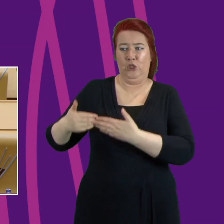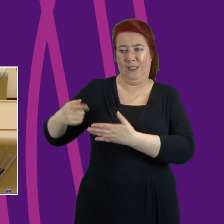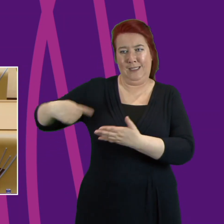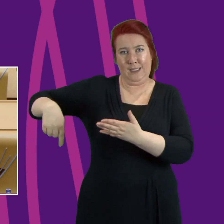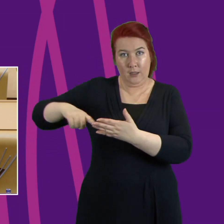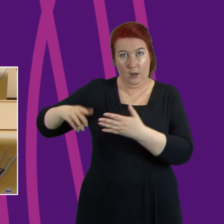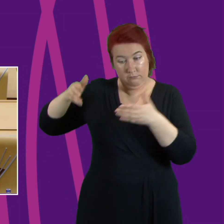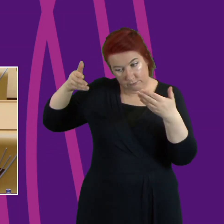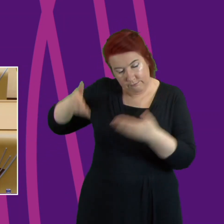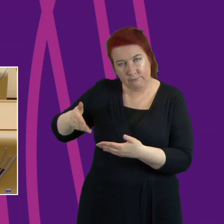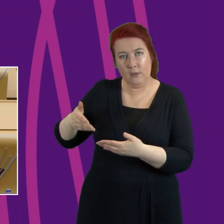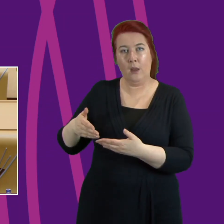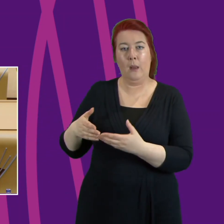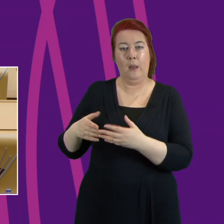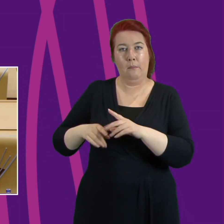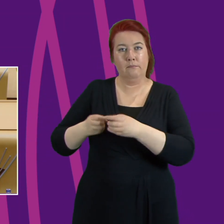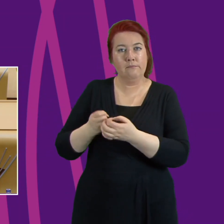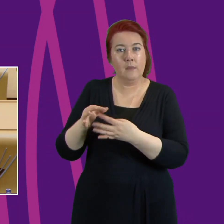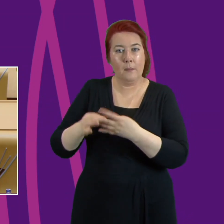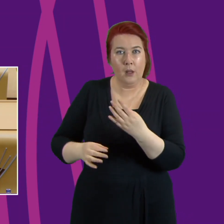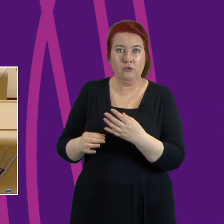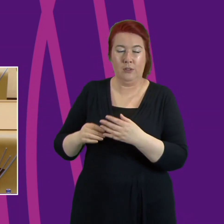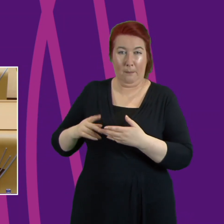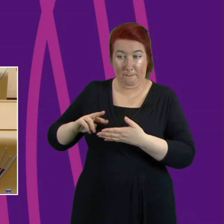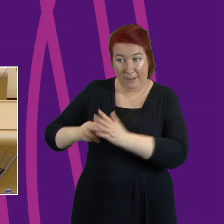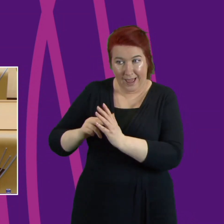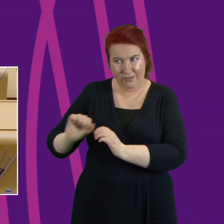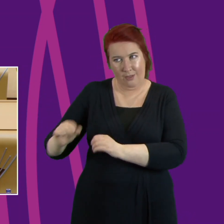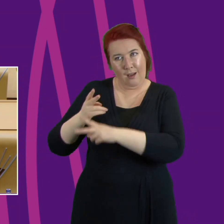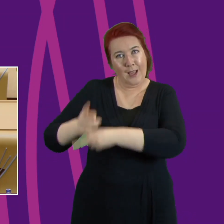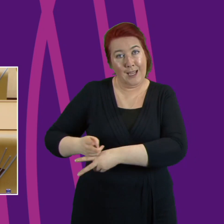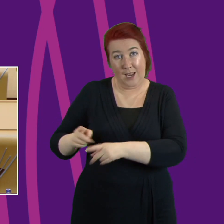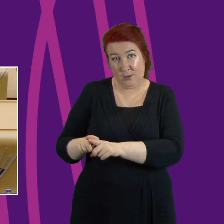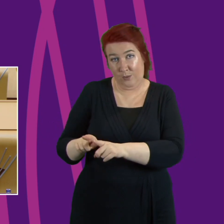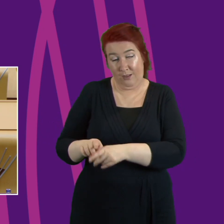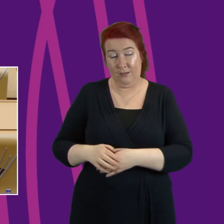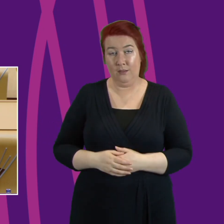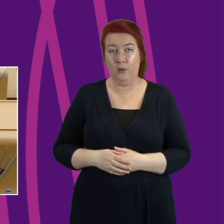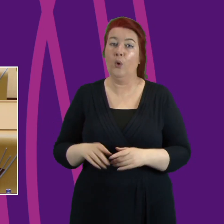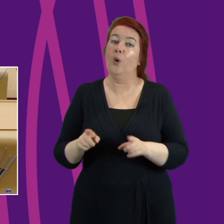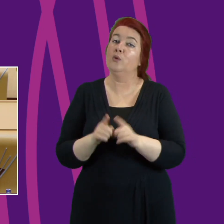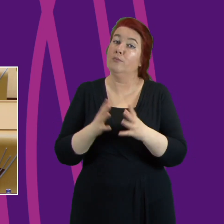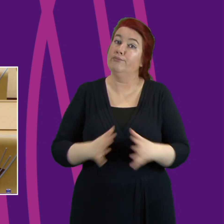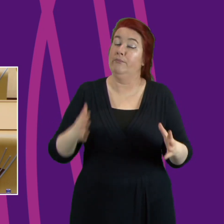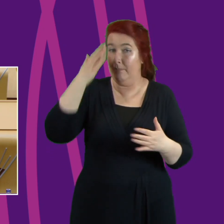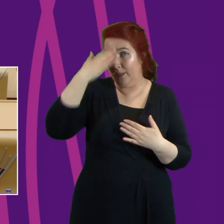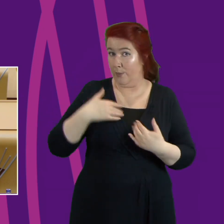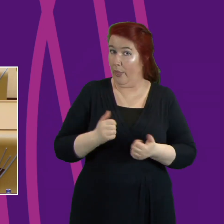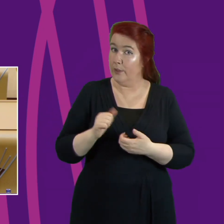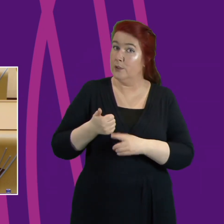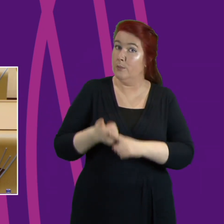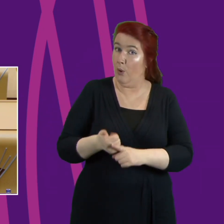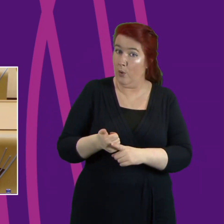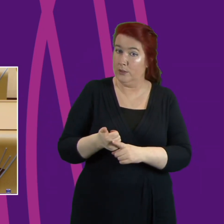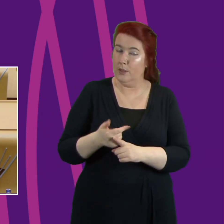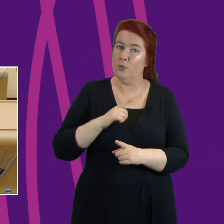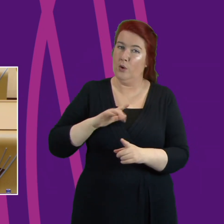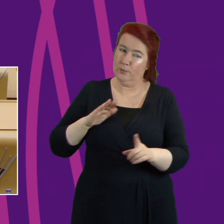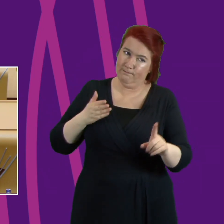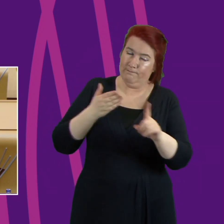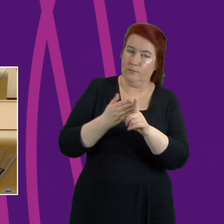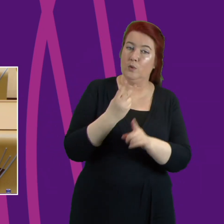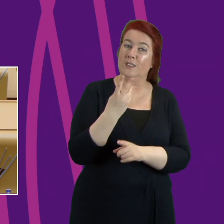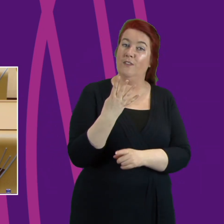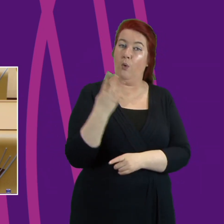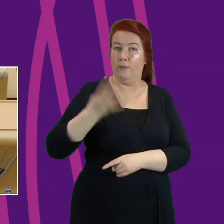teams working on anticipatory care planning with them. And expanding mental health support by moving towards a